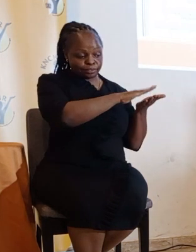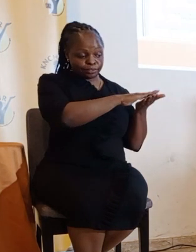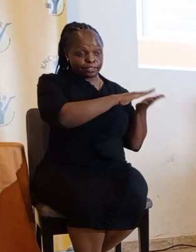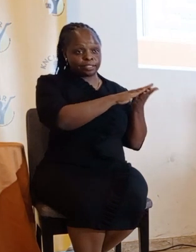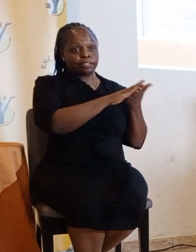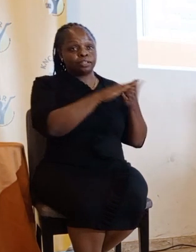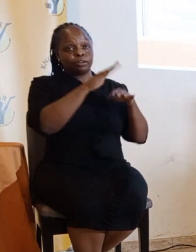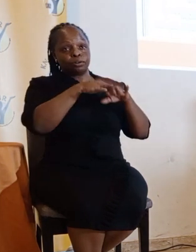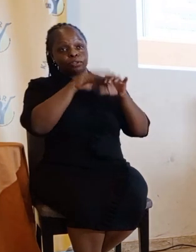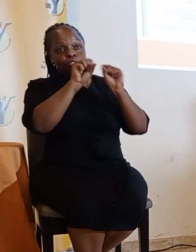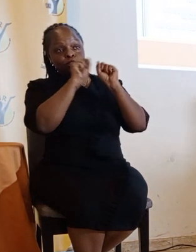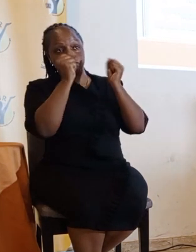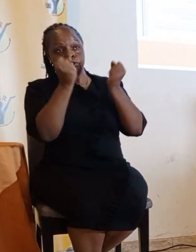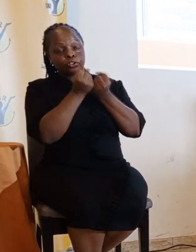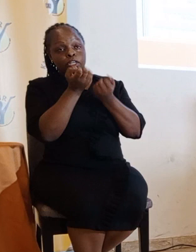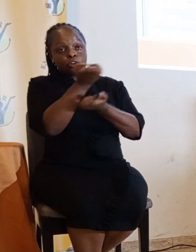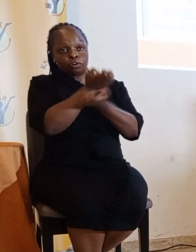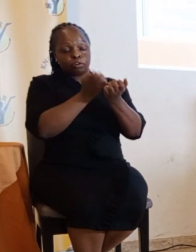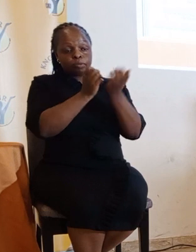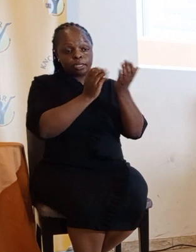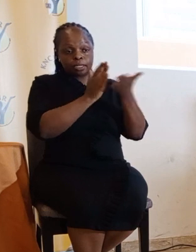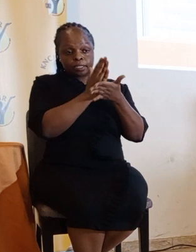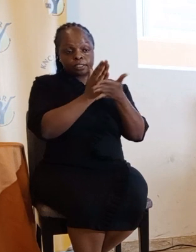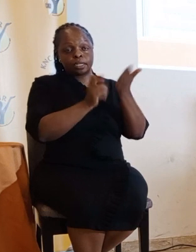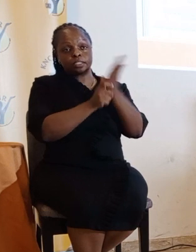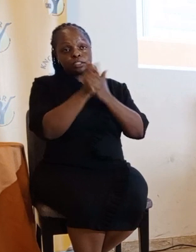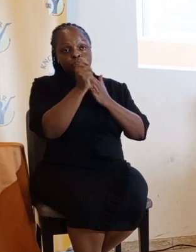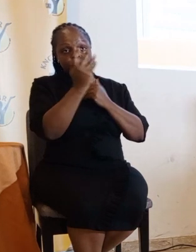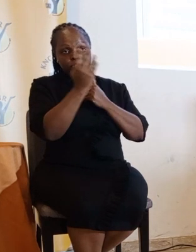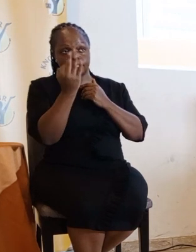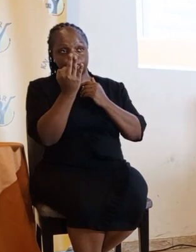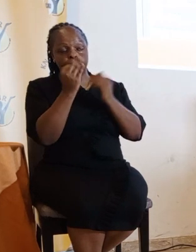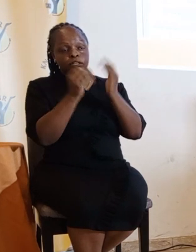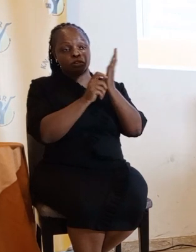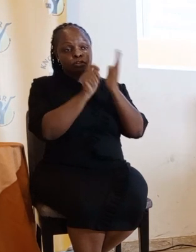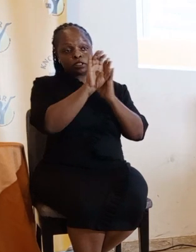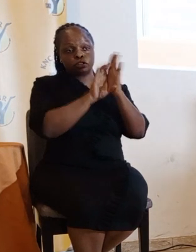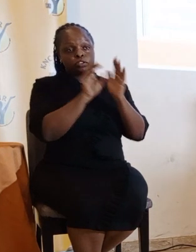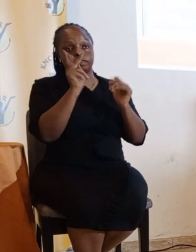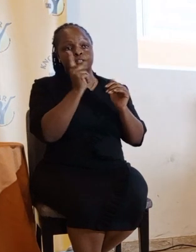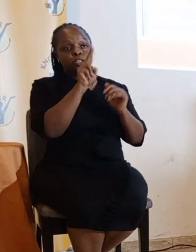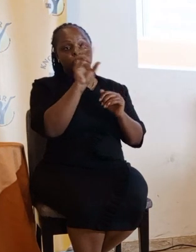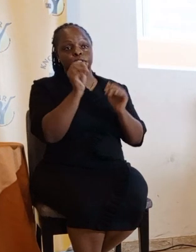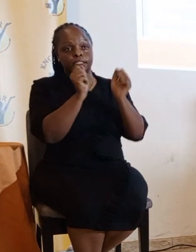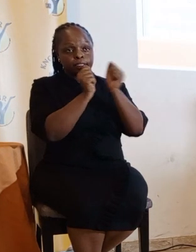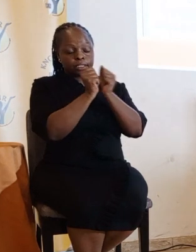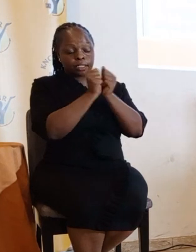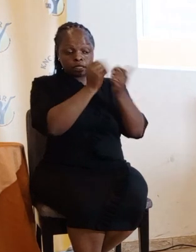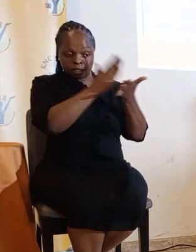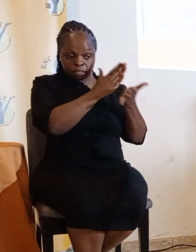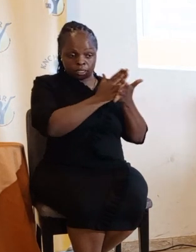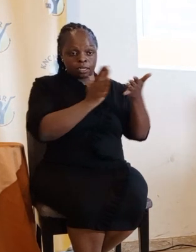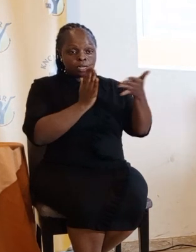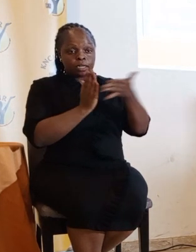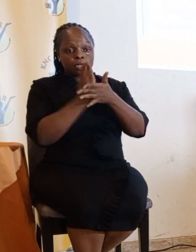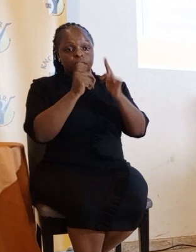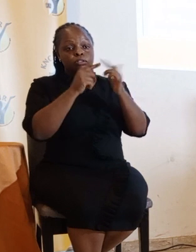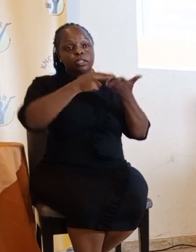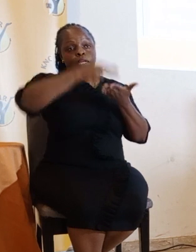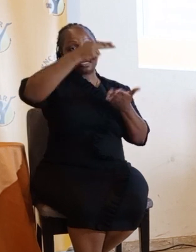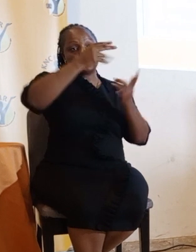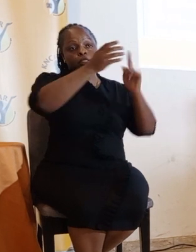on the socio-economic rights, Article 43 of the Constitution of Kenya 2010 guarantees the right to the